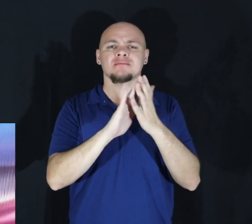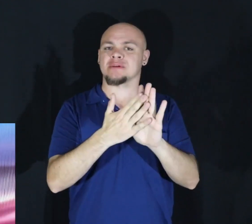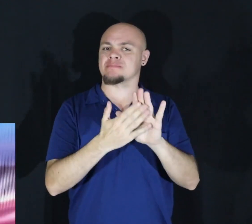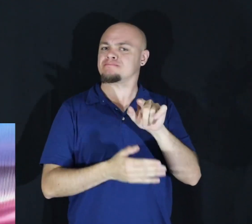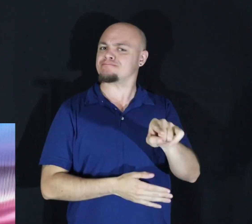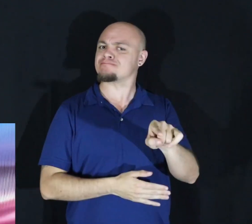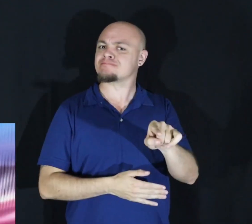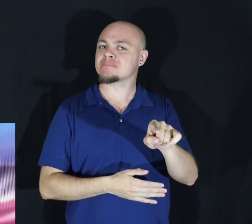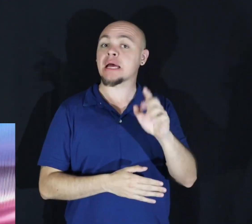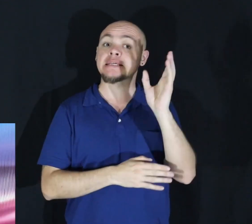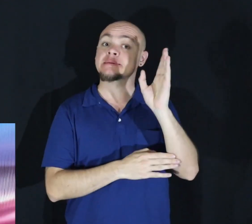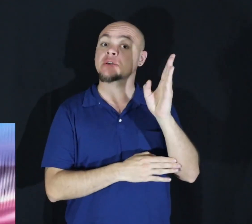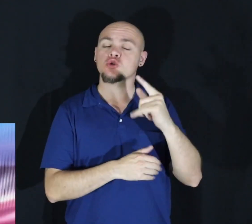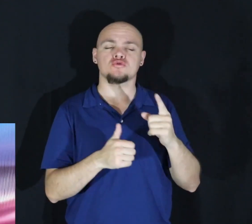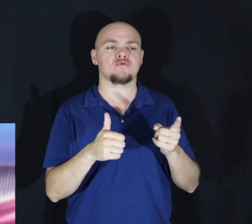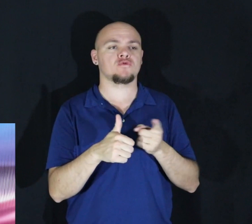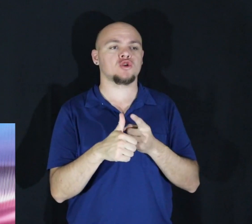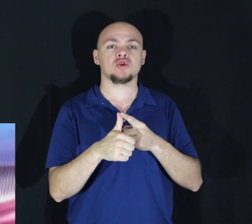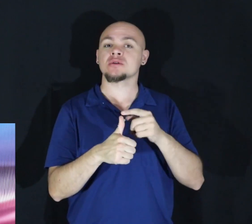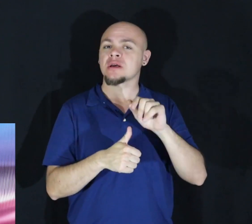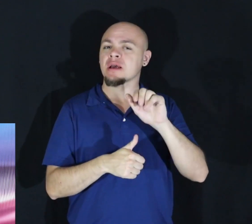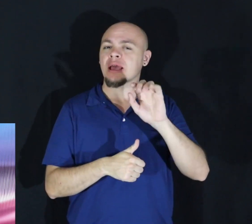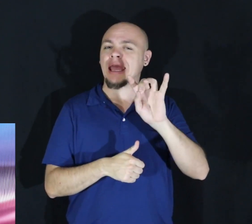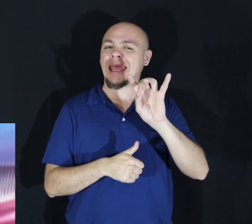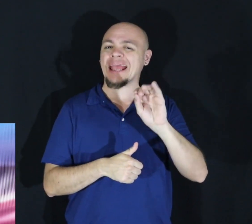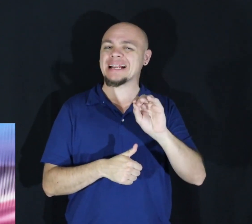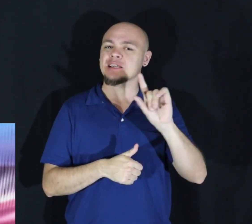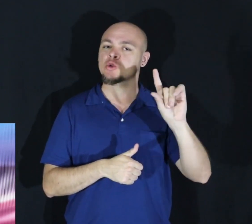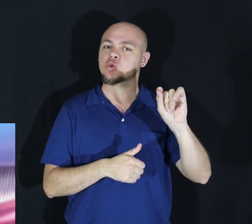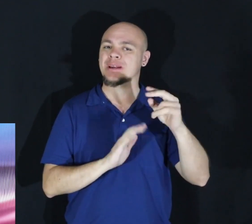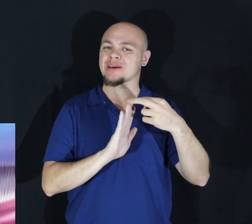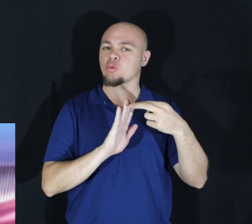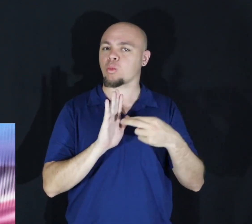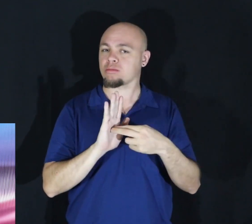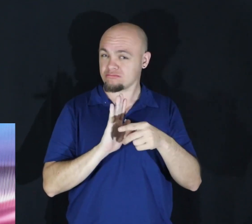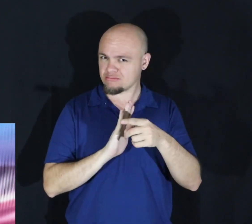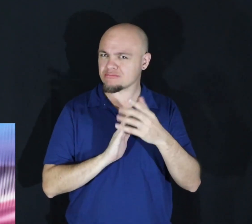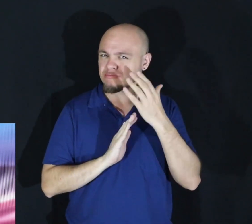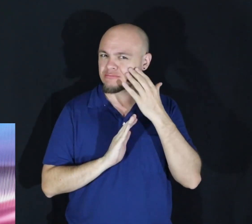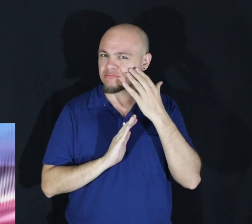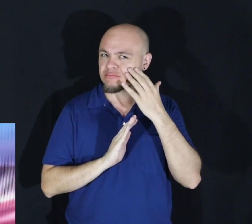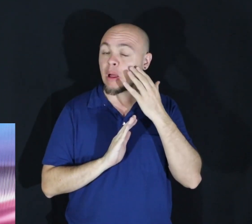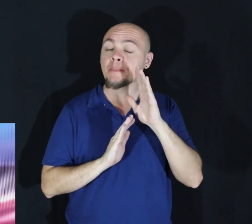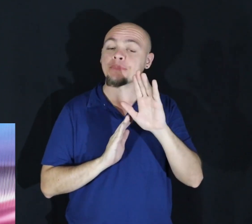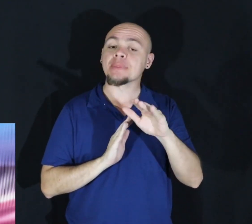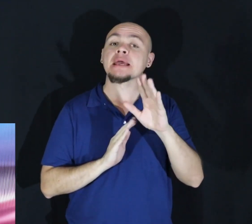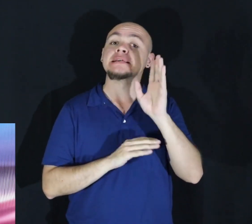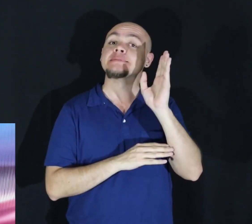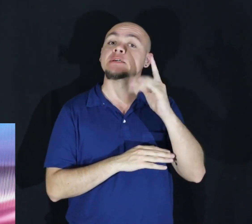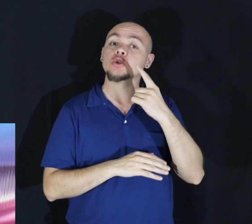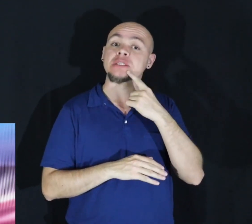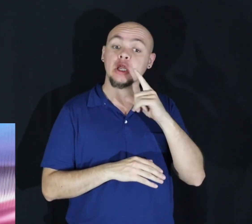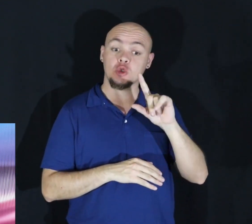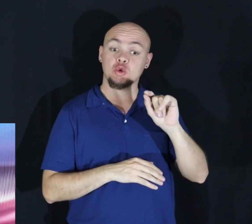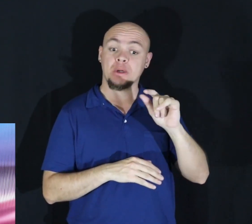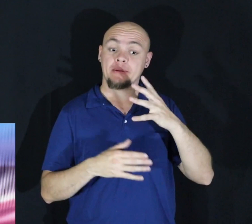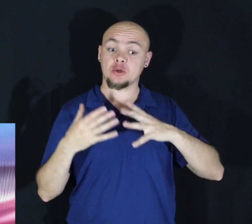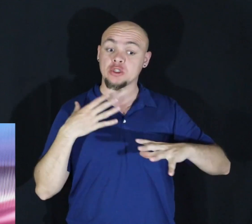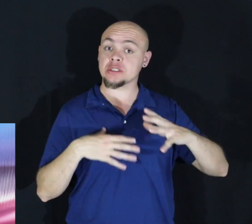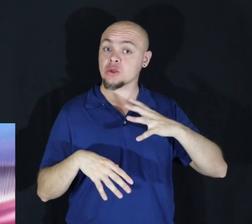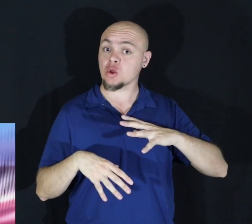remember a speech where I first heard about the 80-20 rule. The speaker said that we tend to wear 20% of our